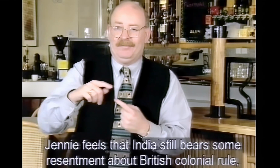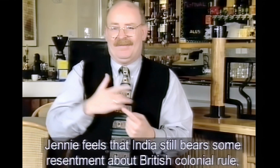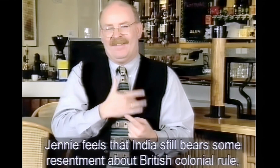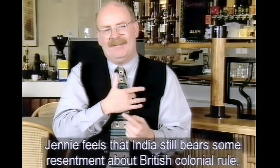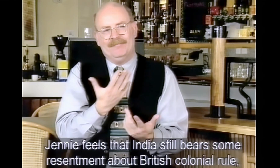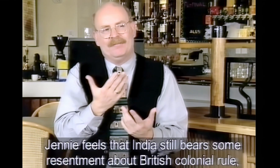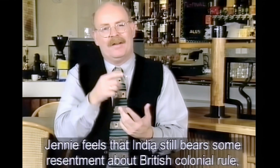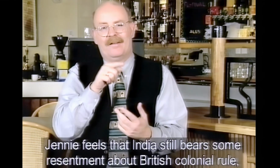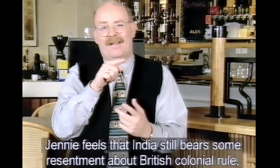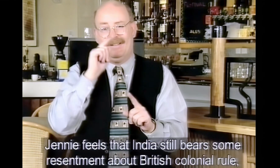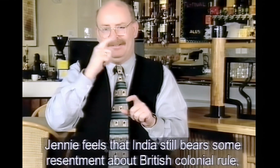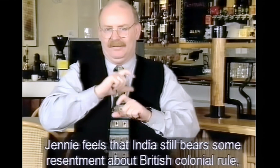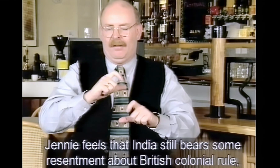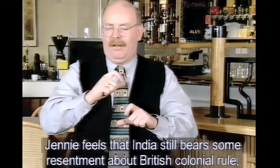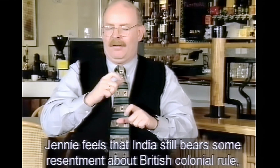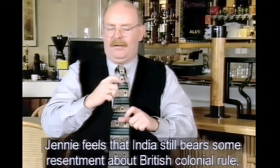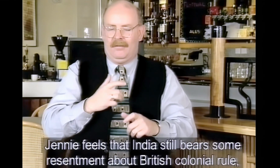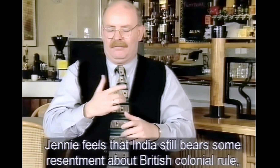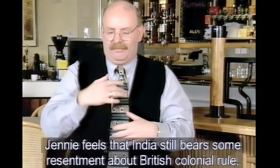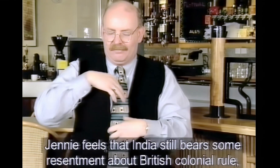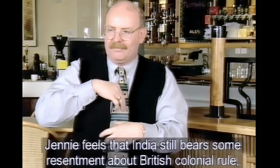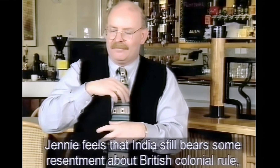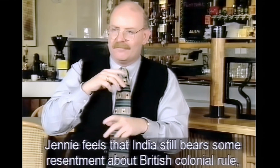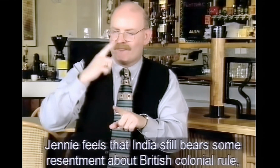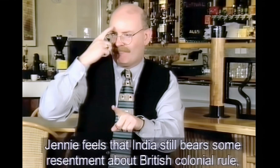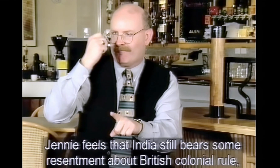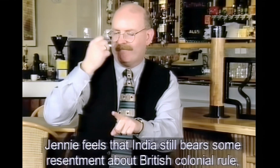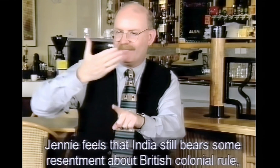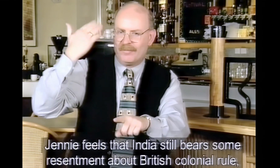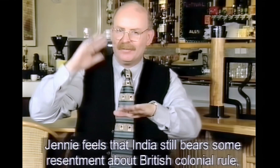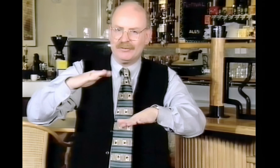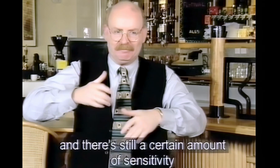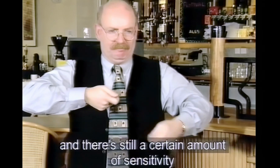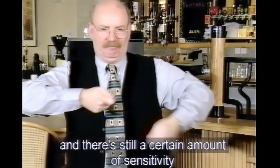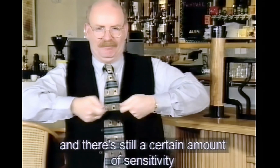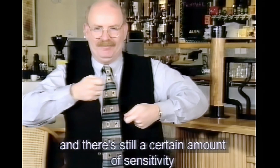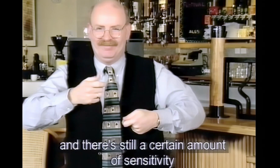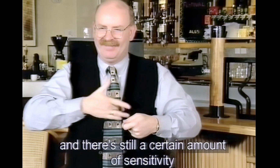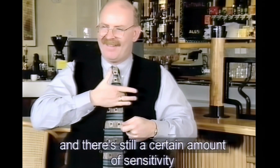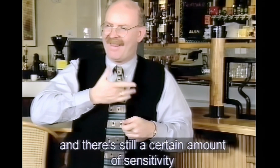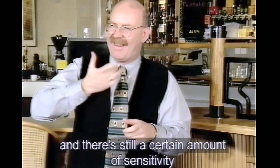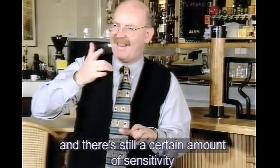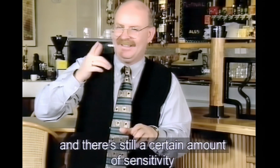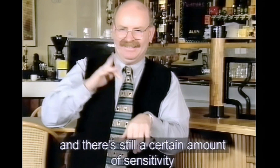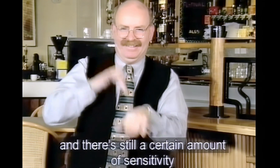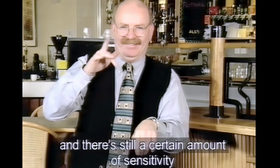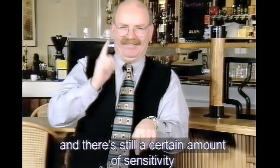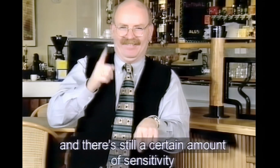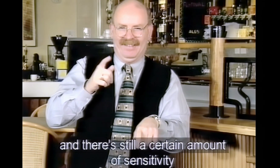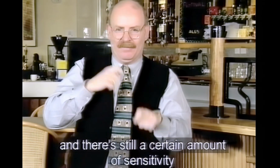feels that India still bears some resentment about British colonial rule, and there's still a certain amount of sensitivity and